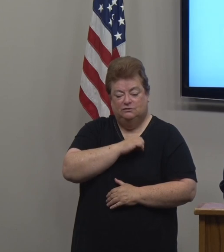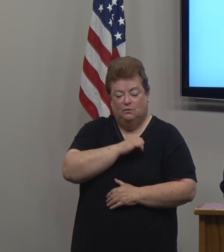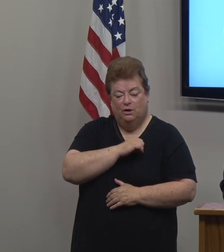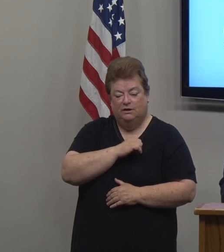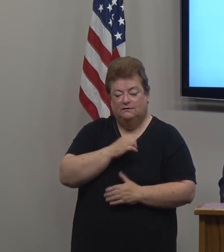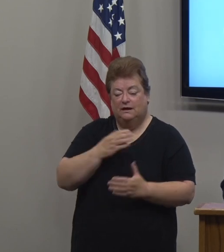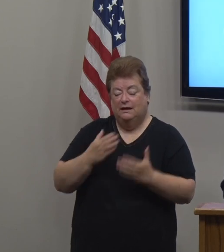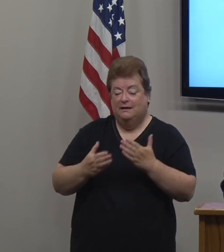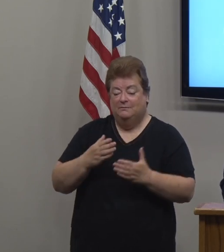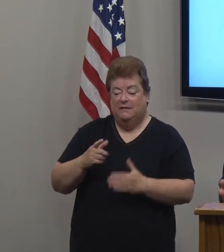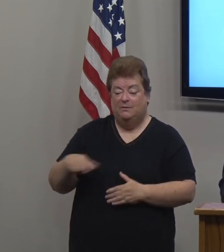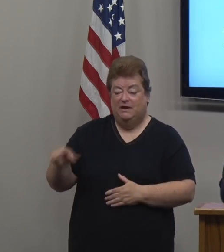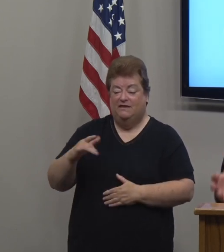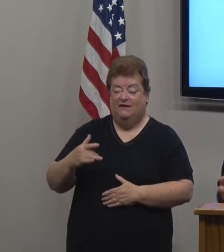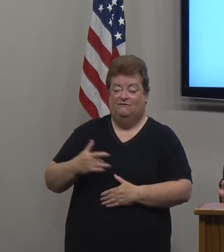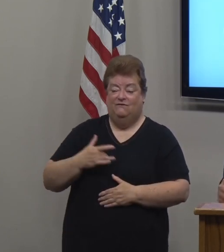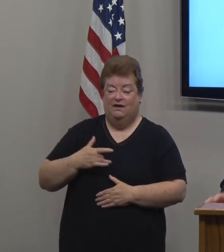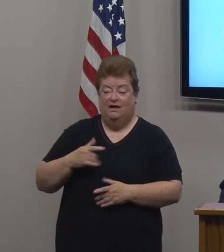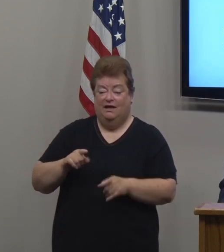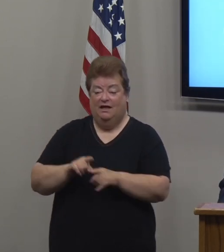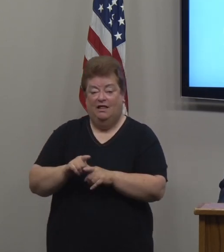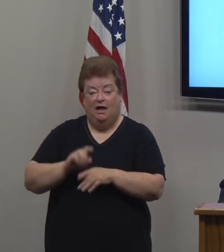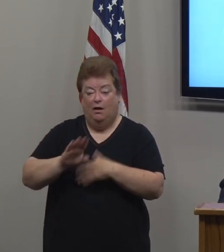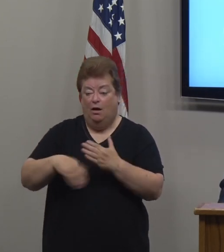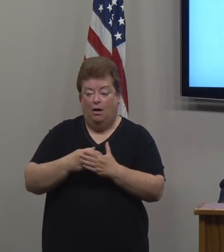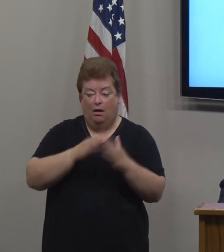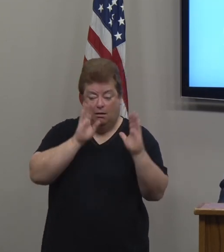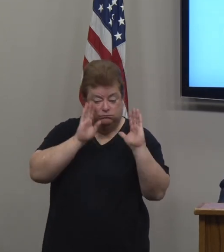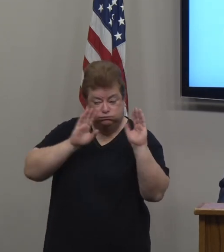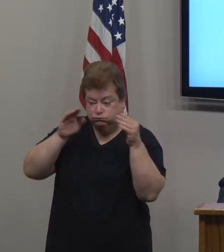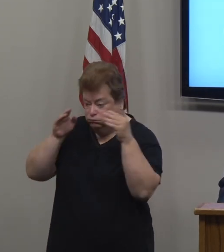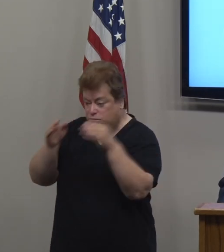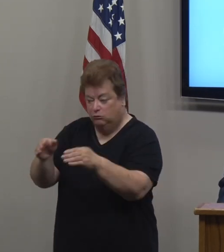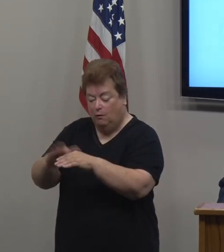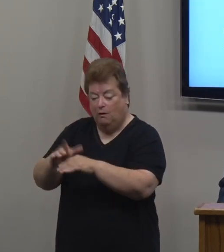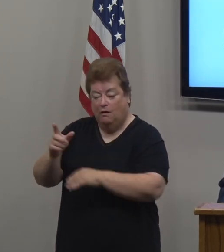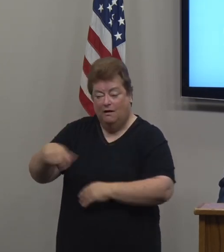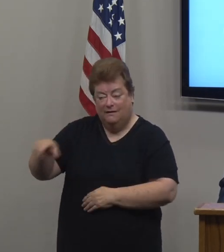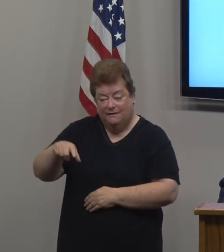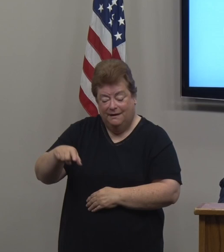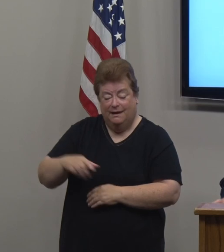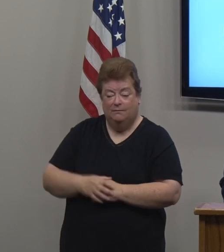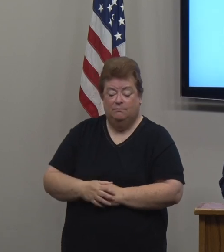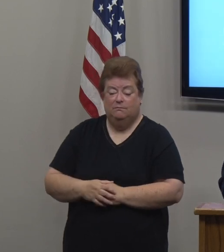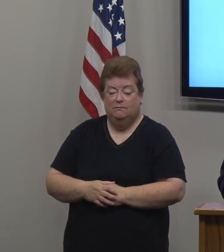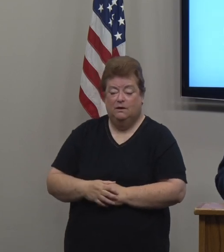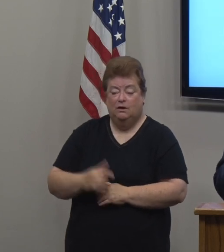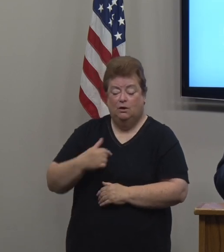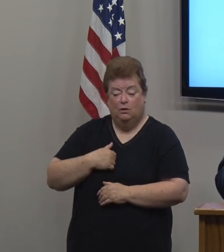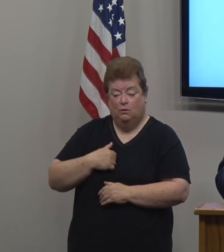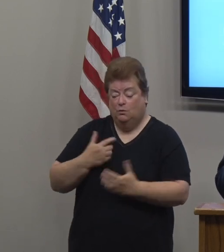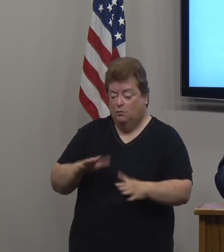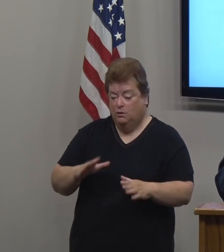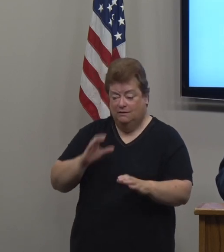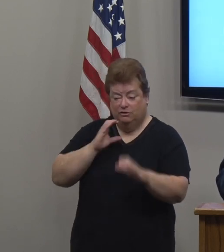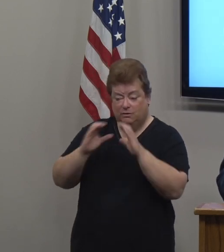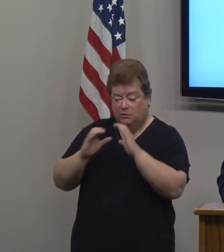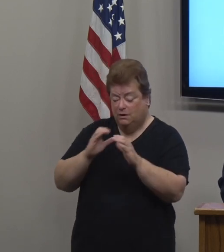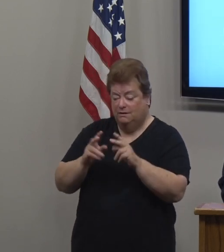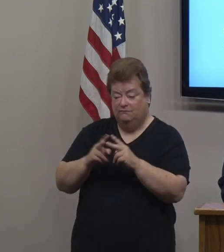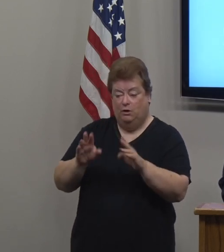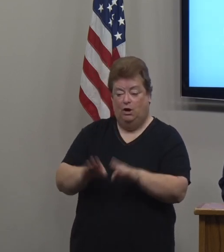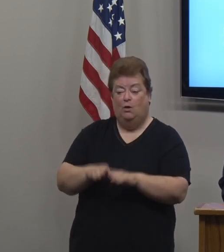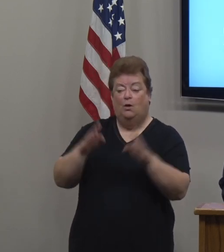have felt like all of the attention was on them. We communicated very